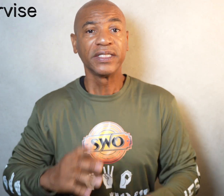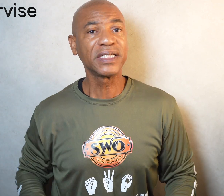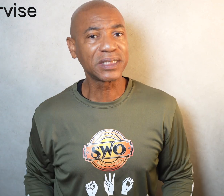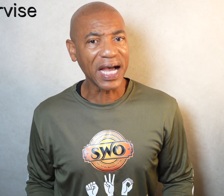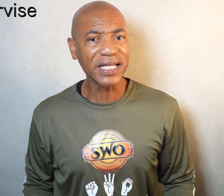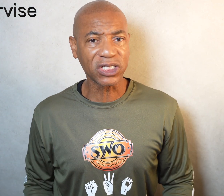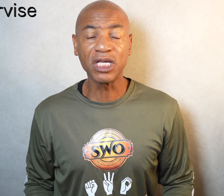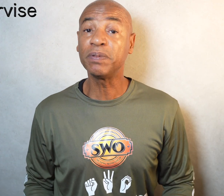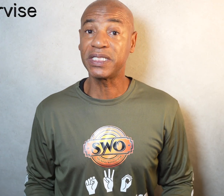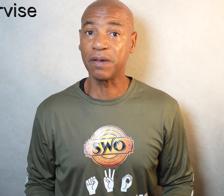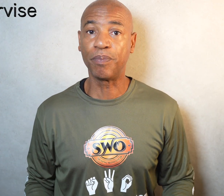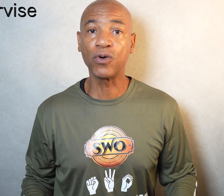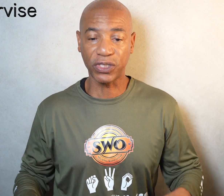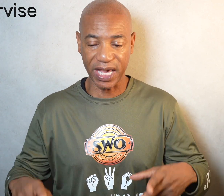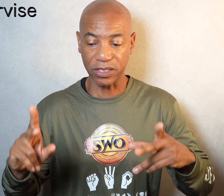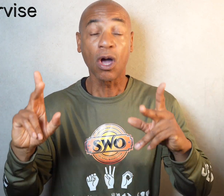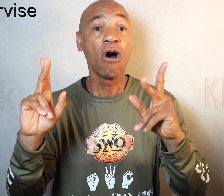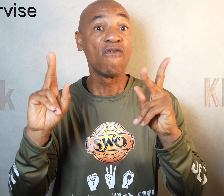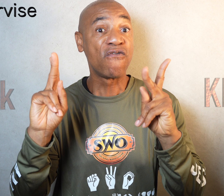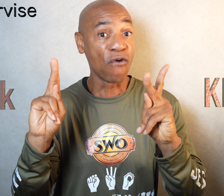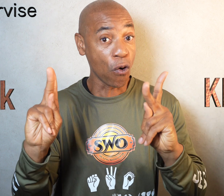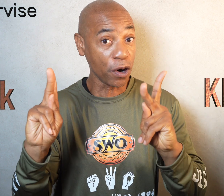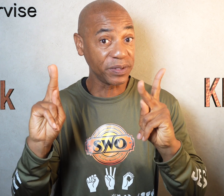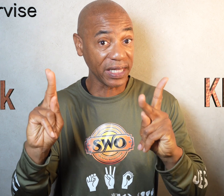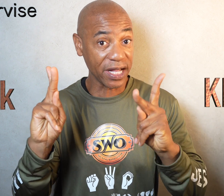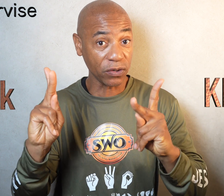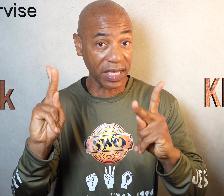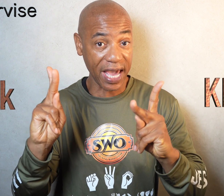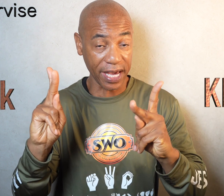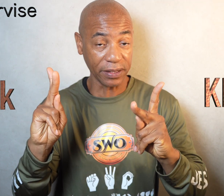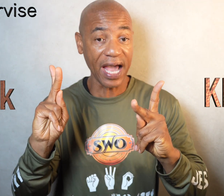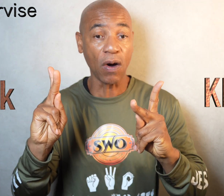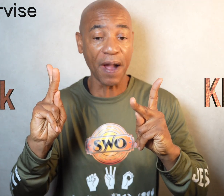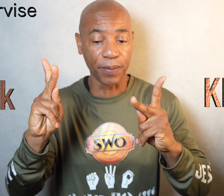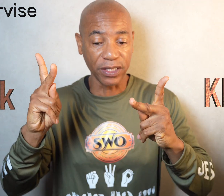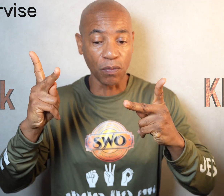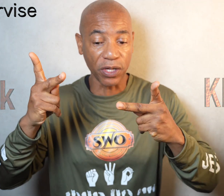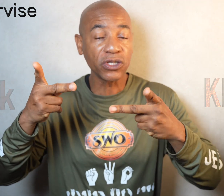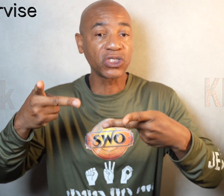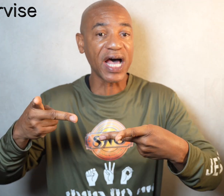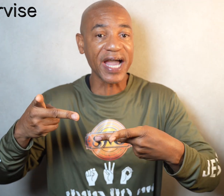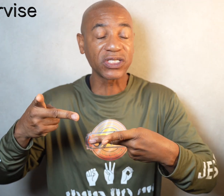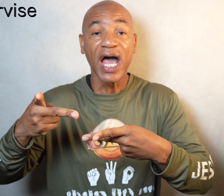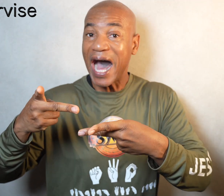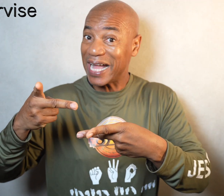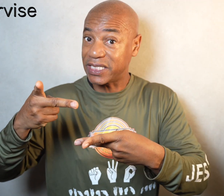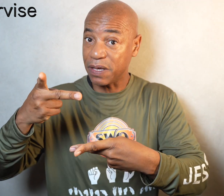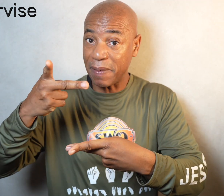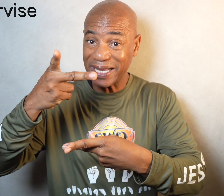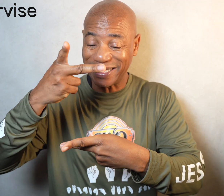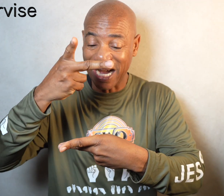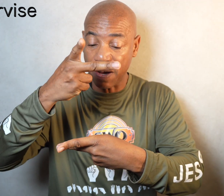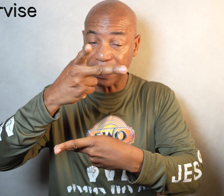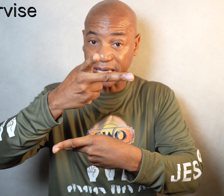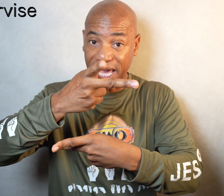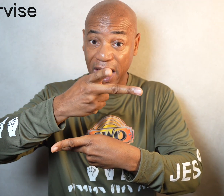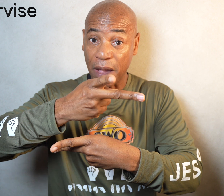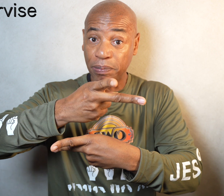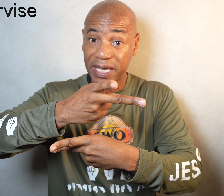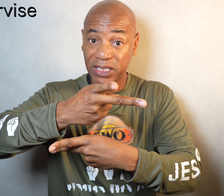To sign is simply take both hands, form the letter K. Now I bring them on their sides. I take my dominant K and place it